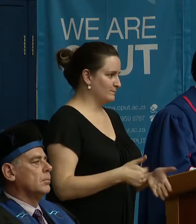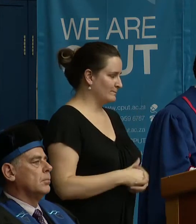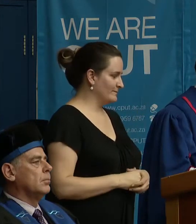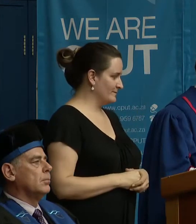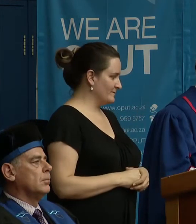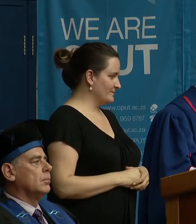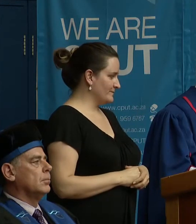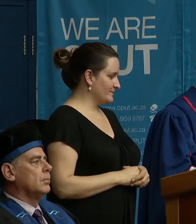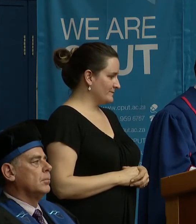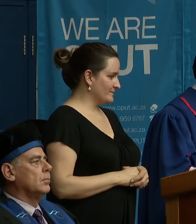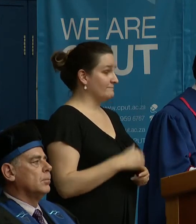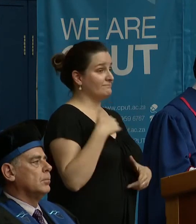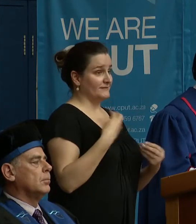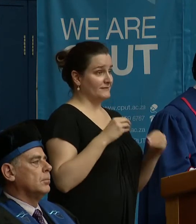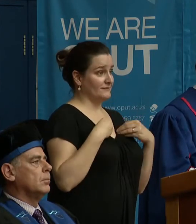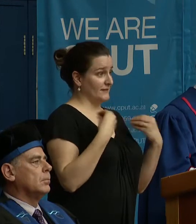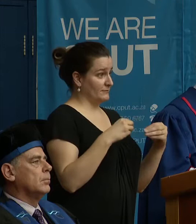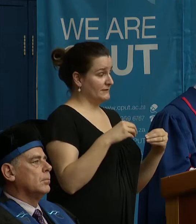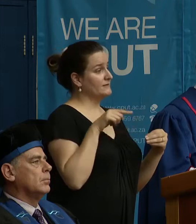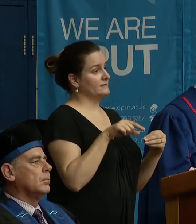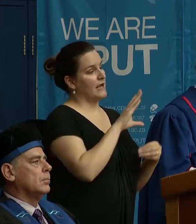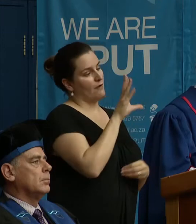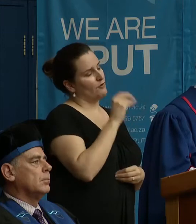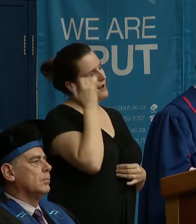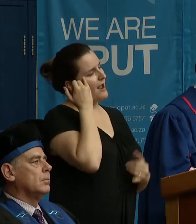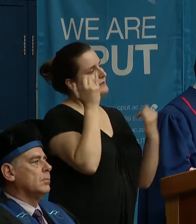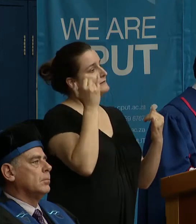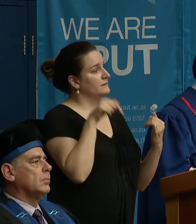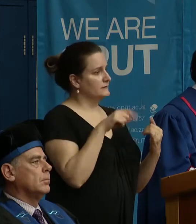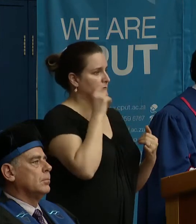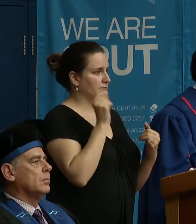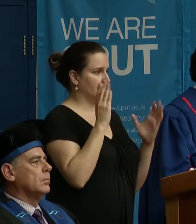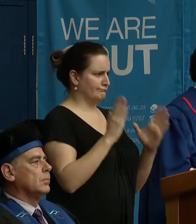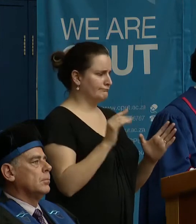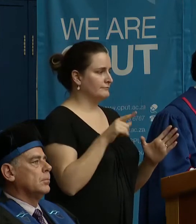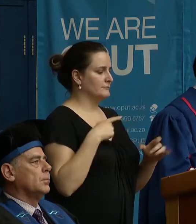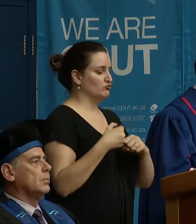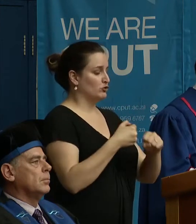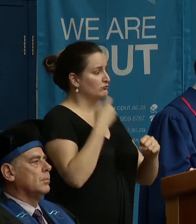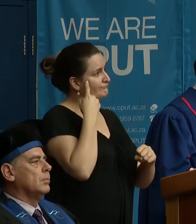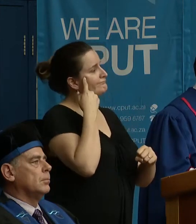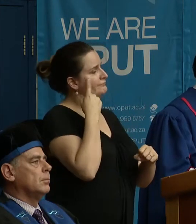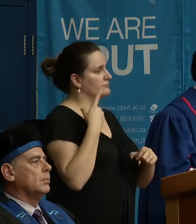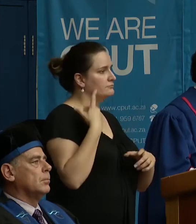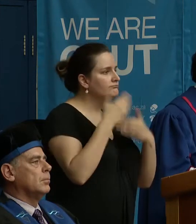the introduction, I run a company called African Ideas, which is a strategy and innovation company focused on